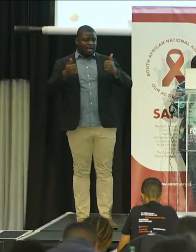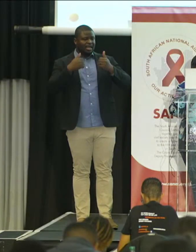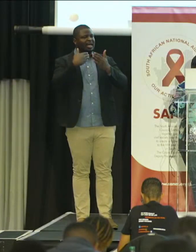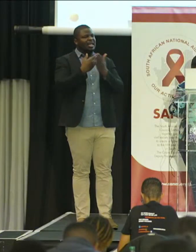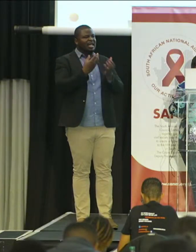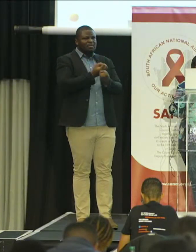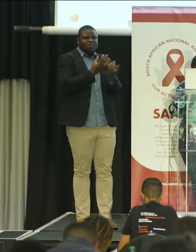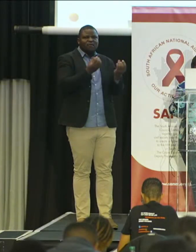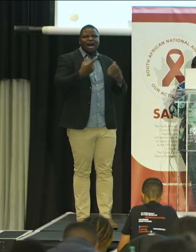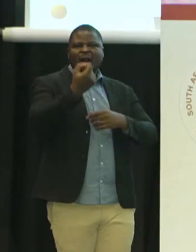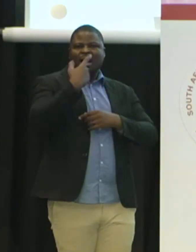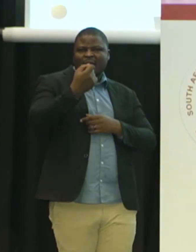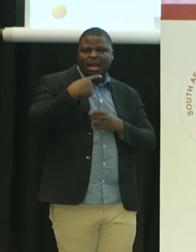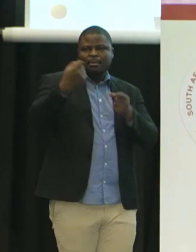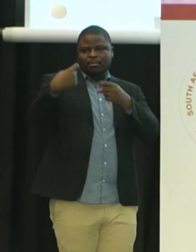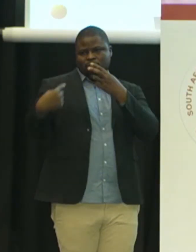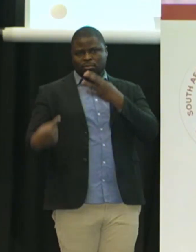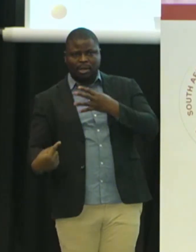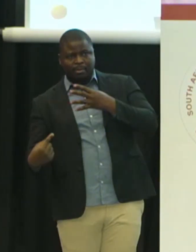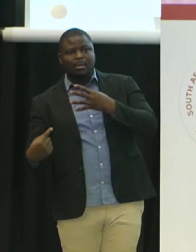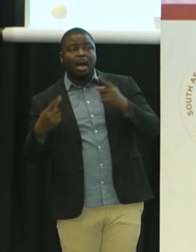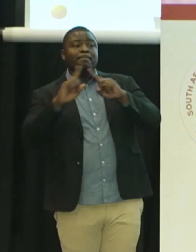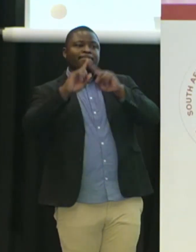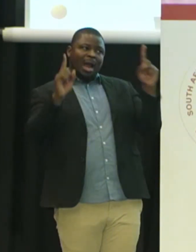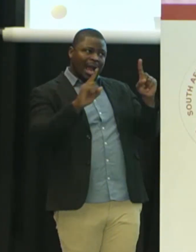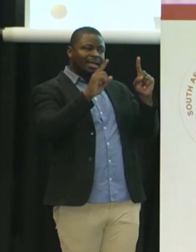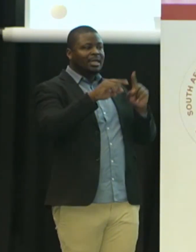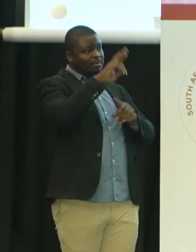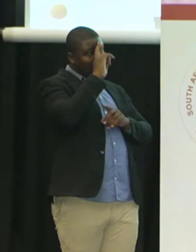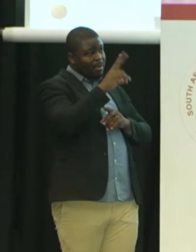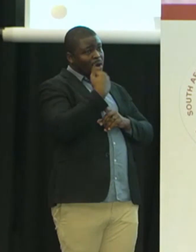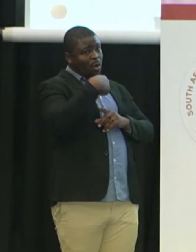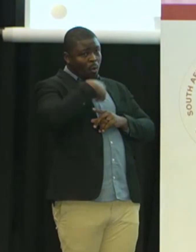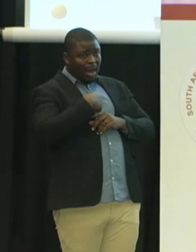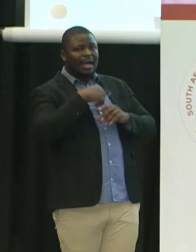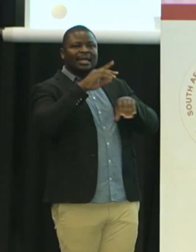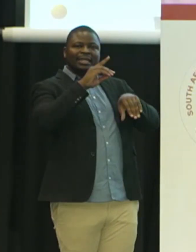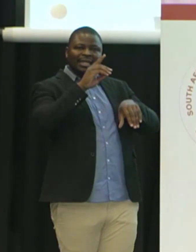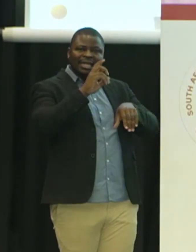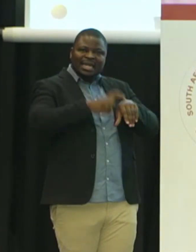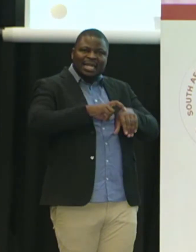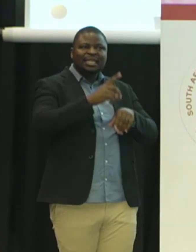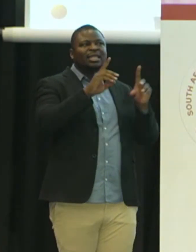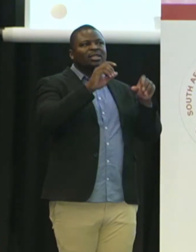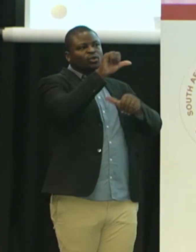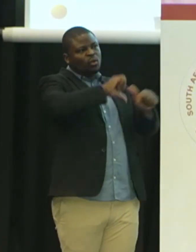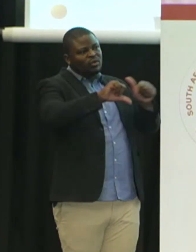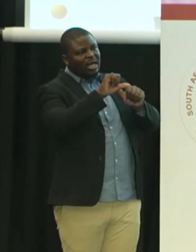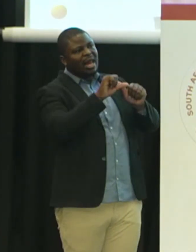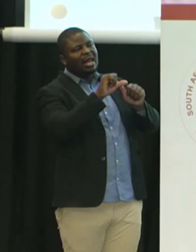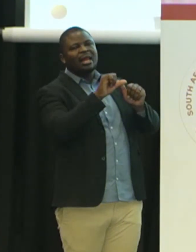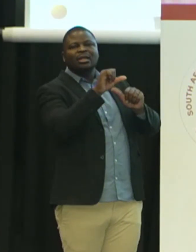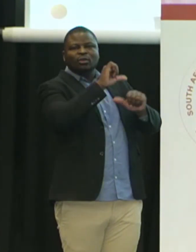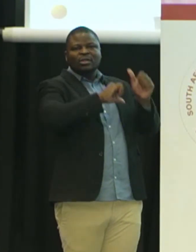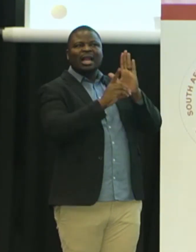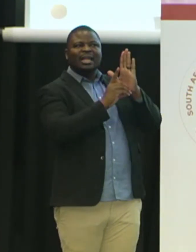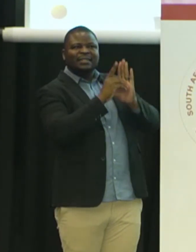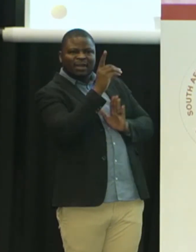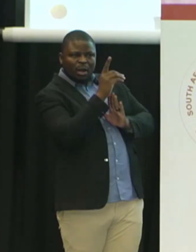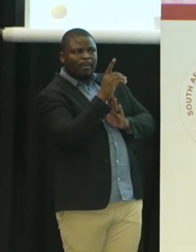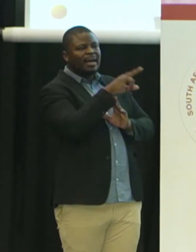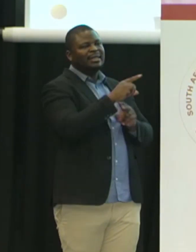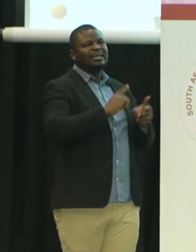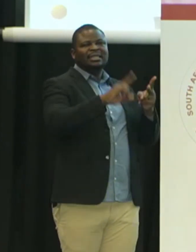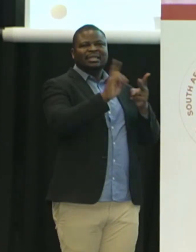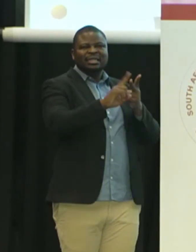of health, we need social development, we need Department of Education, we need everybody in the room to ensure that